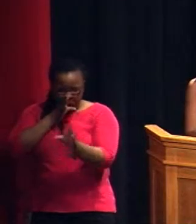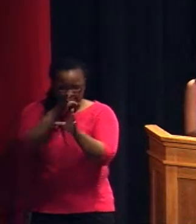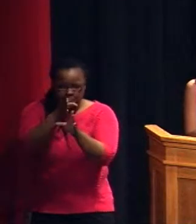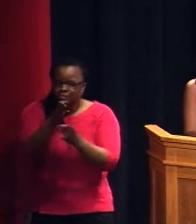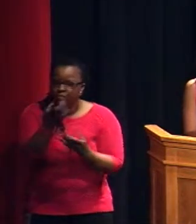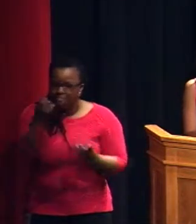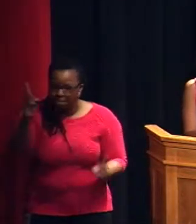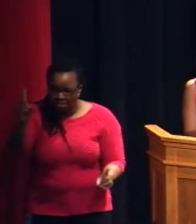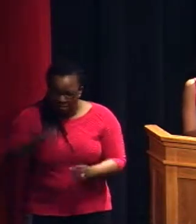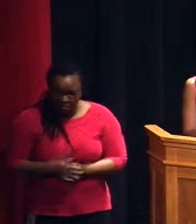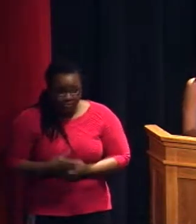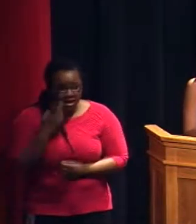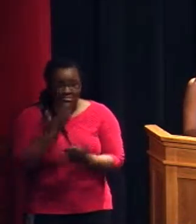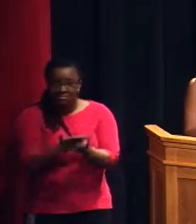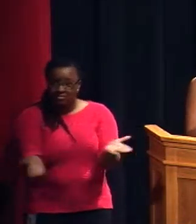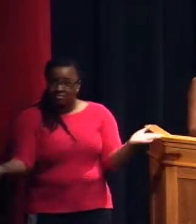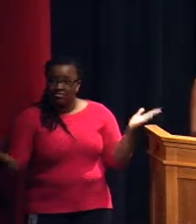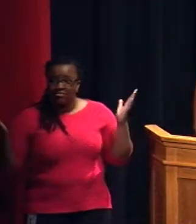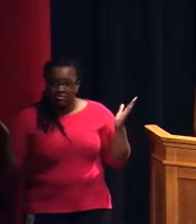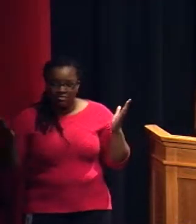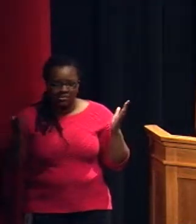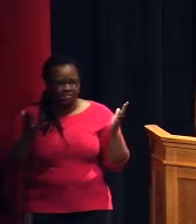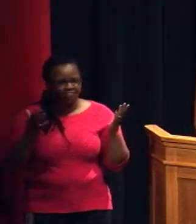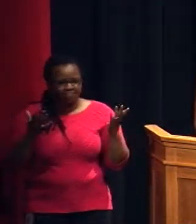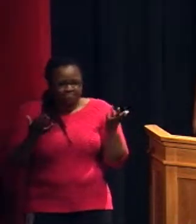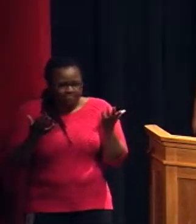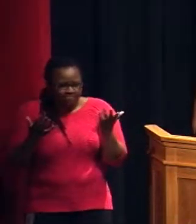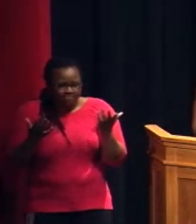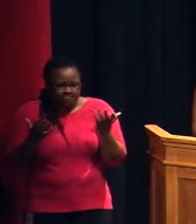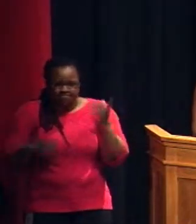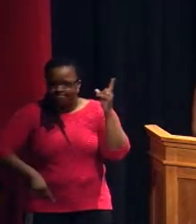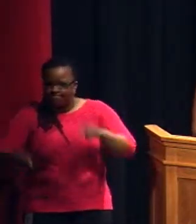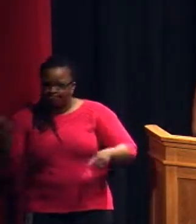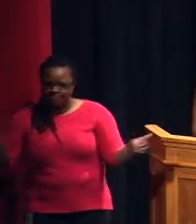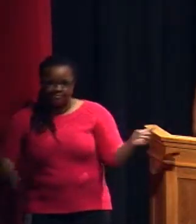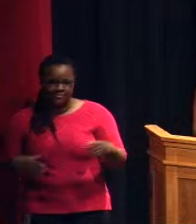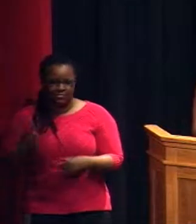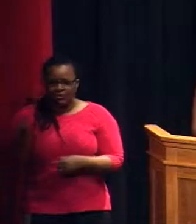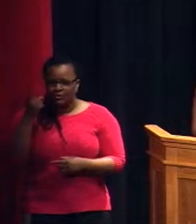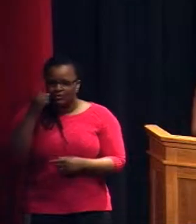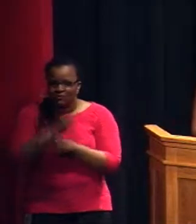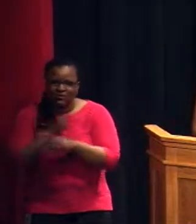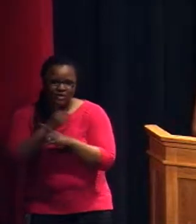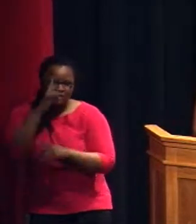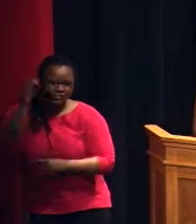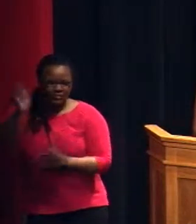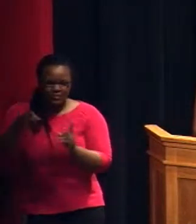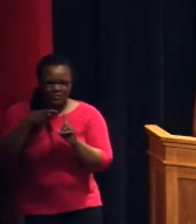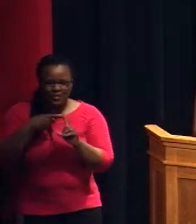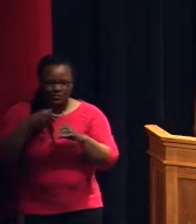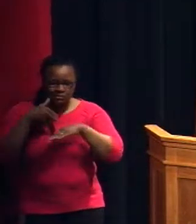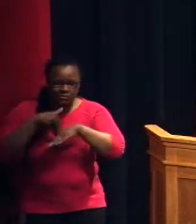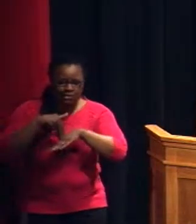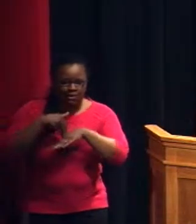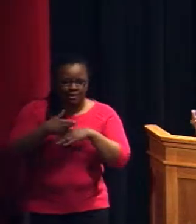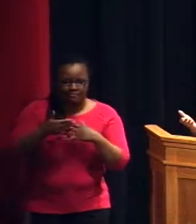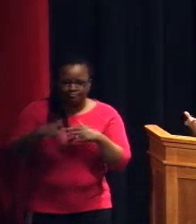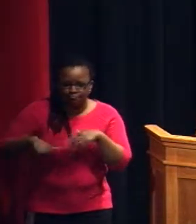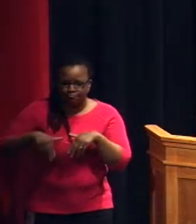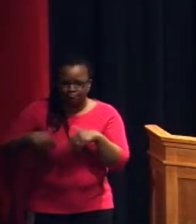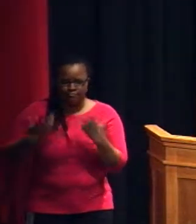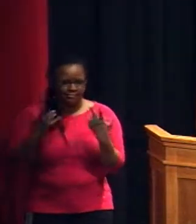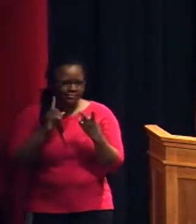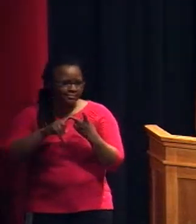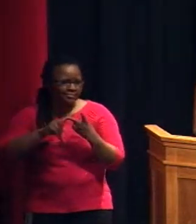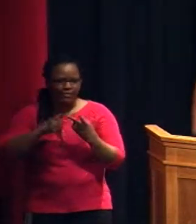see a wide array of kids. Kids who find dreams when they're riding their skateboards, or performing on this stage, or reading the